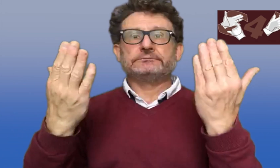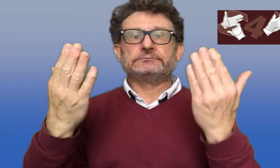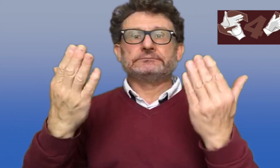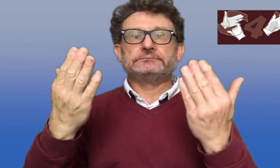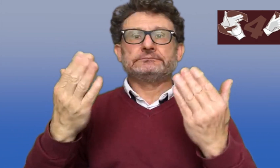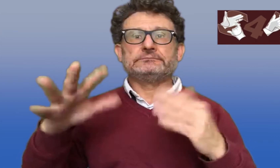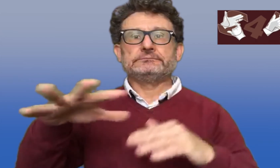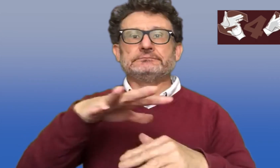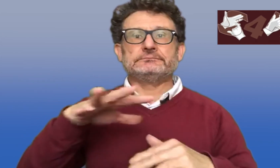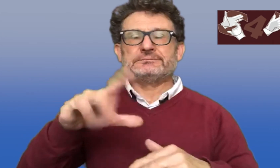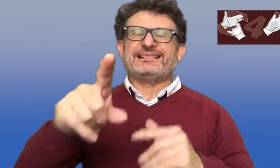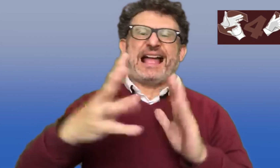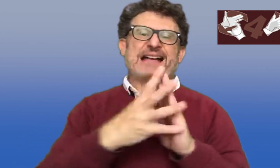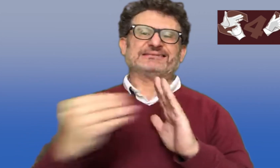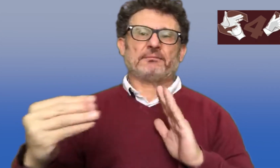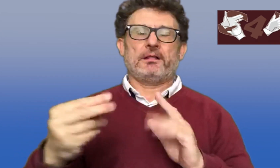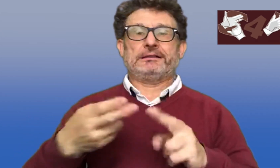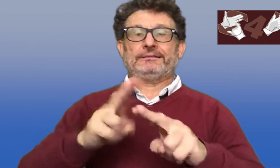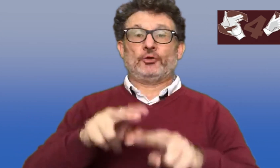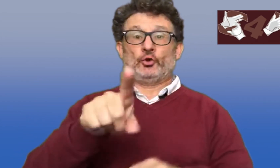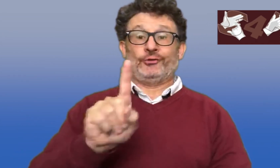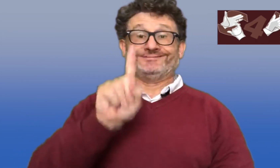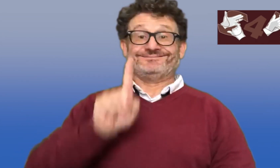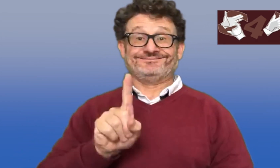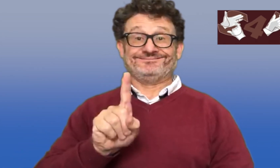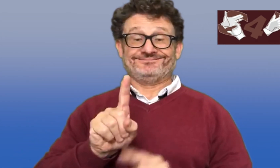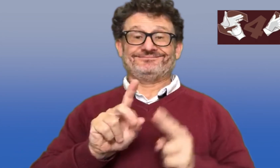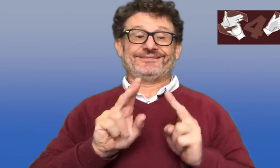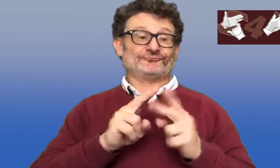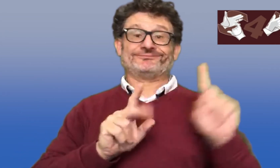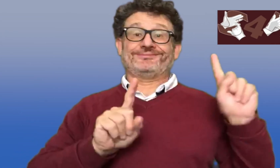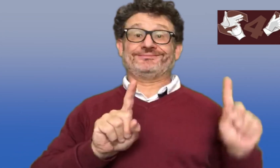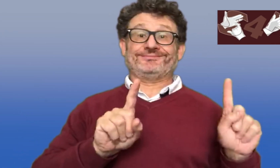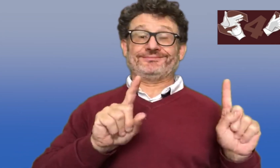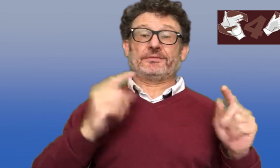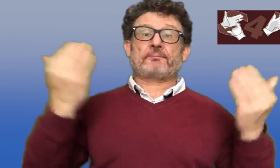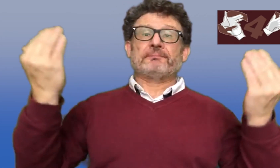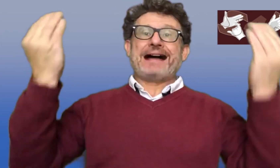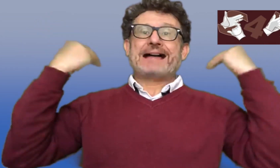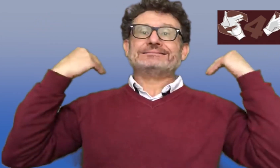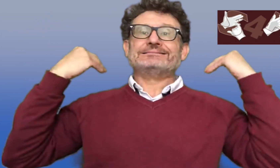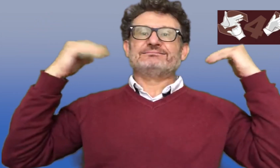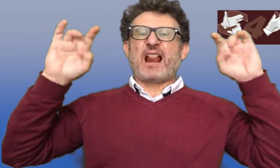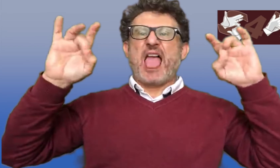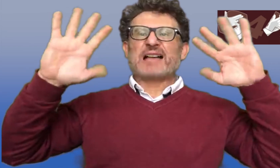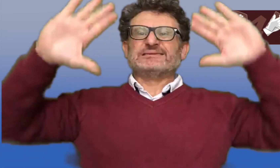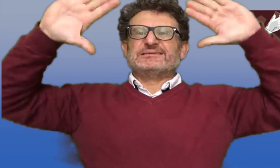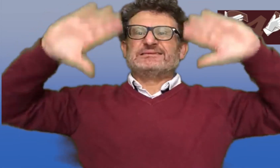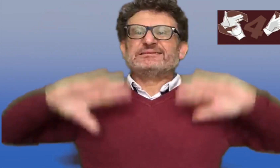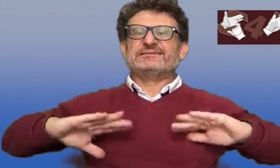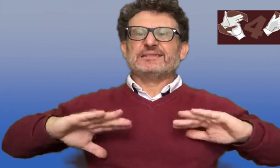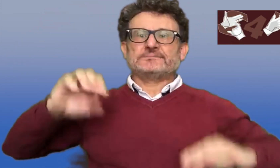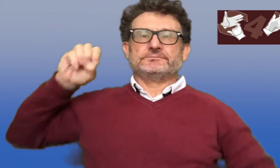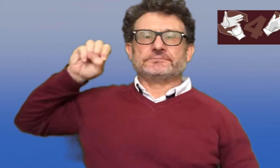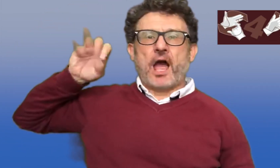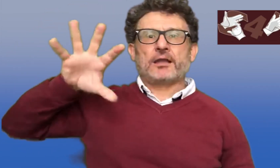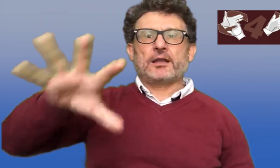think physically where you're standing. So, for example, if you are stood with an interpreter and you have some